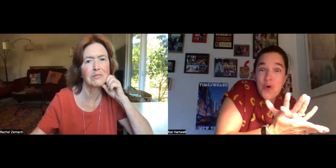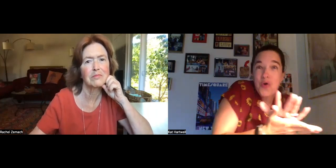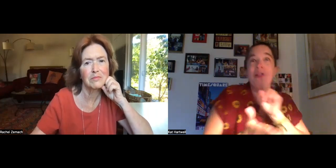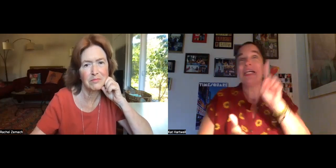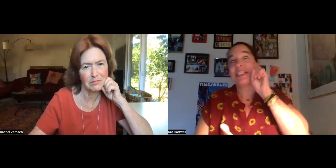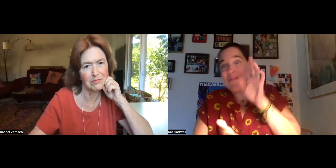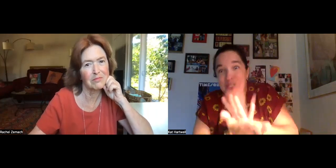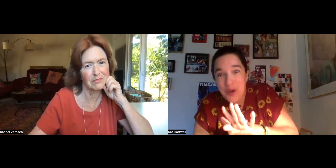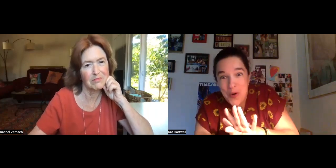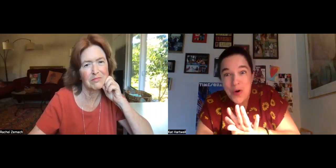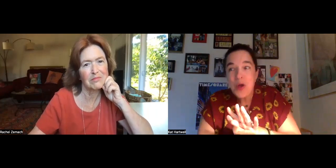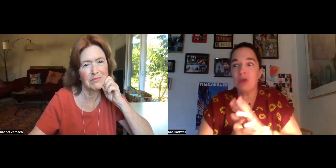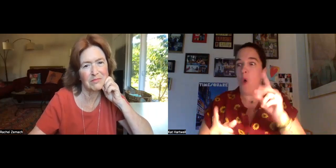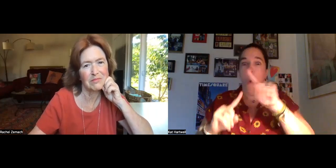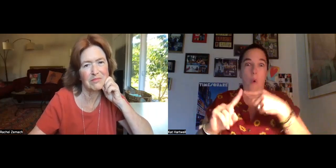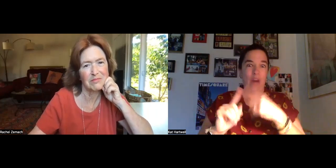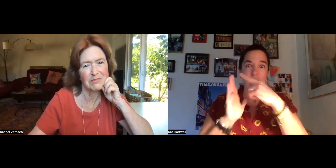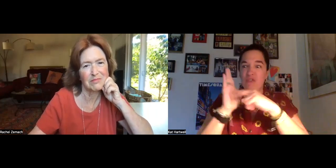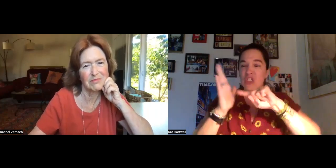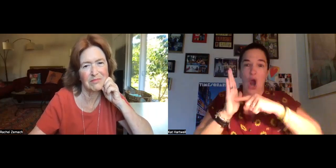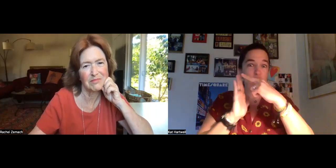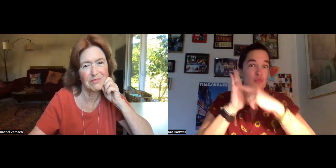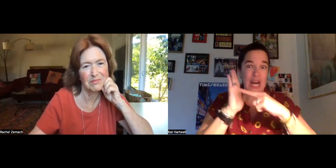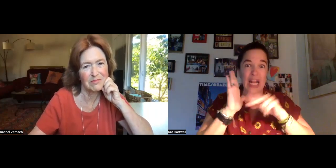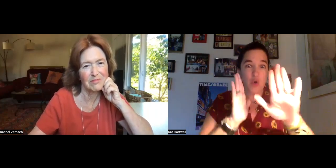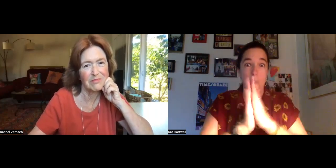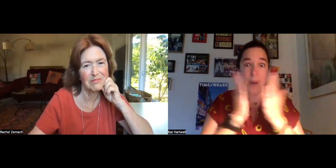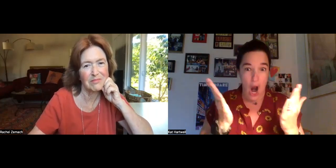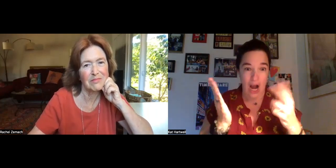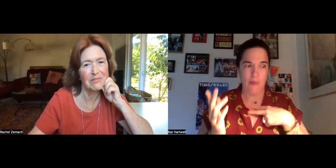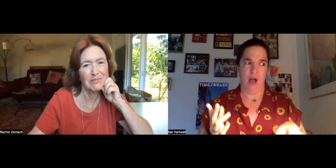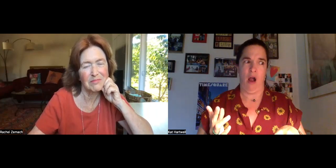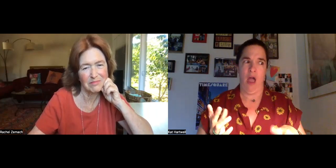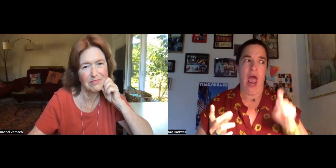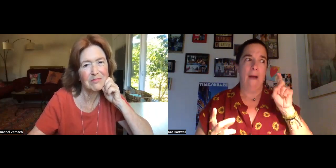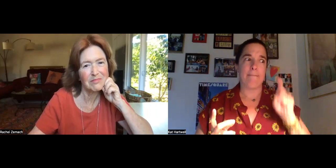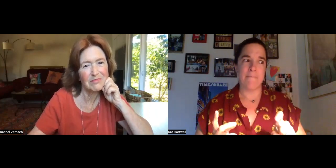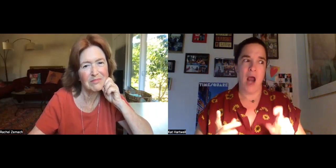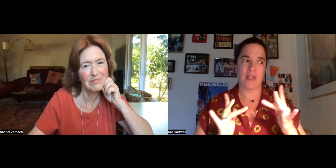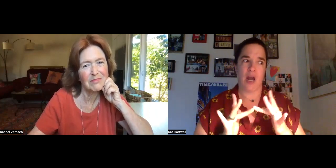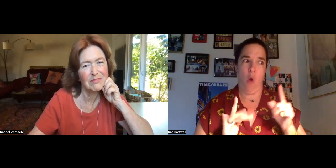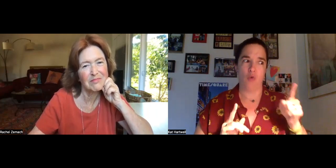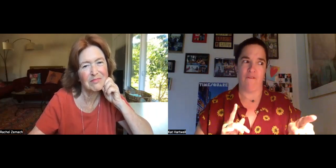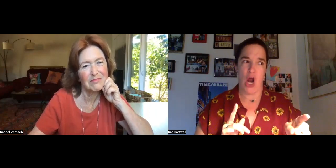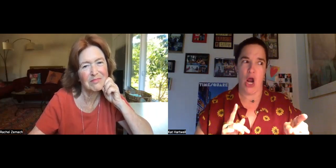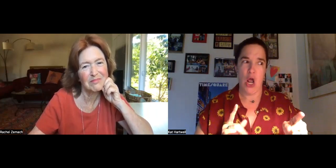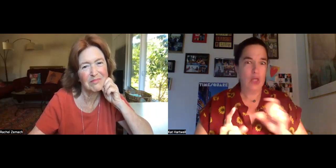school, deaf school. When I started reading your book, I was like, I'm not gonna hold the pen.